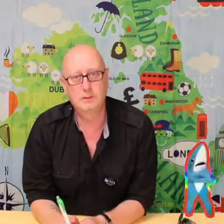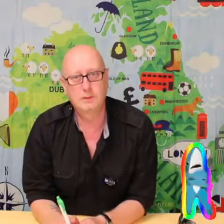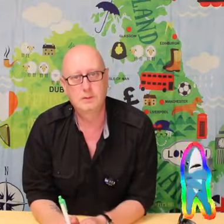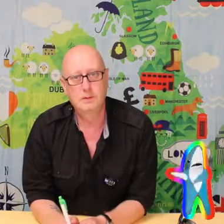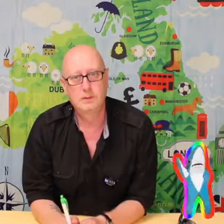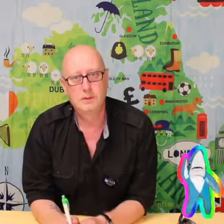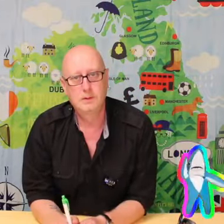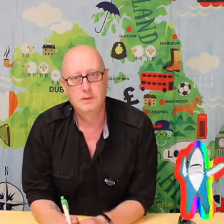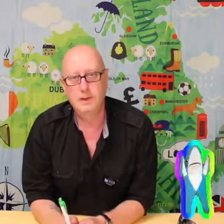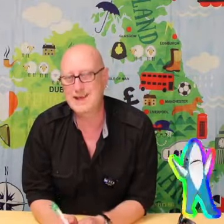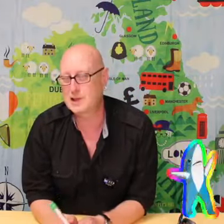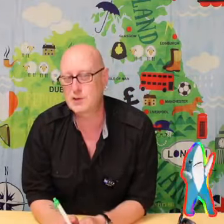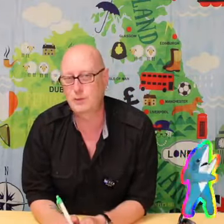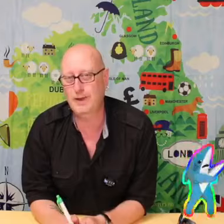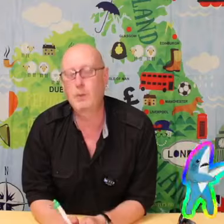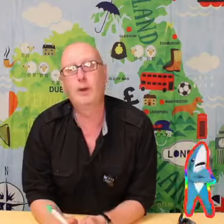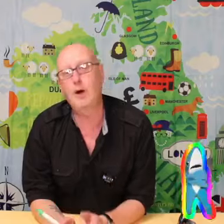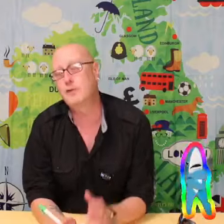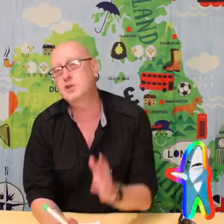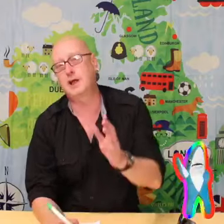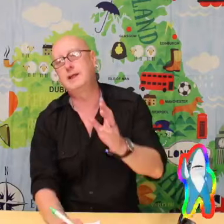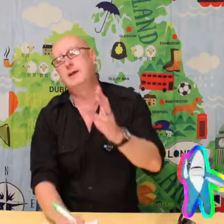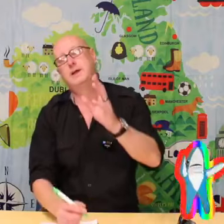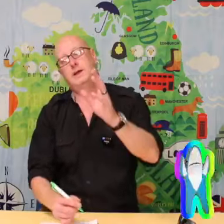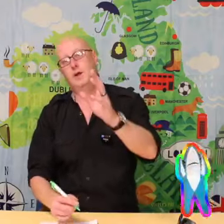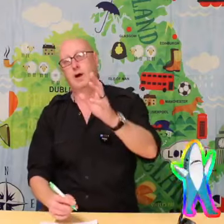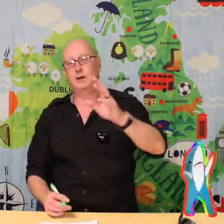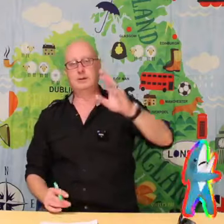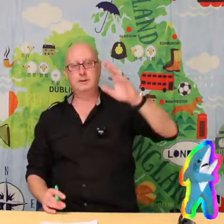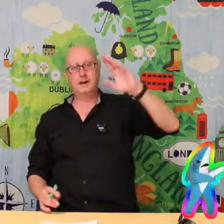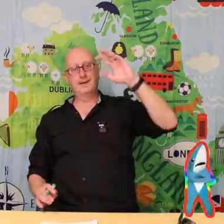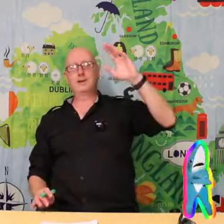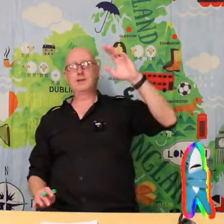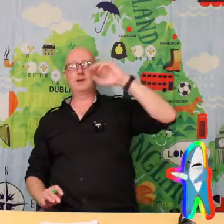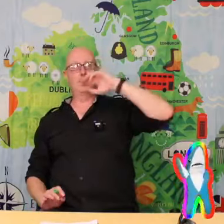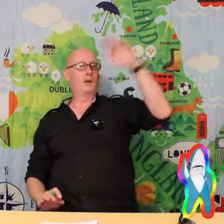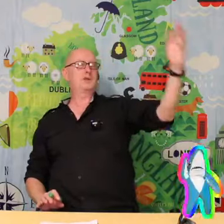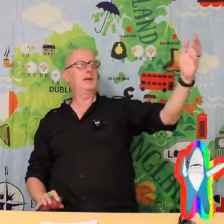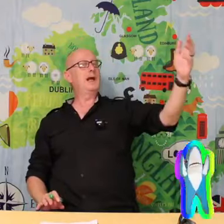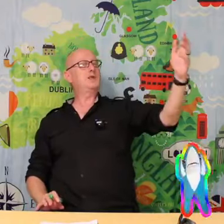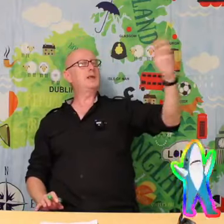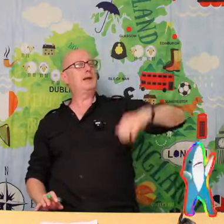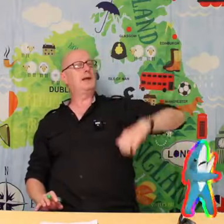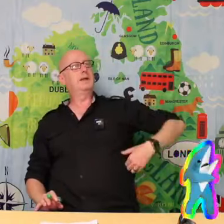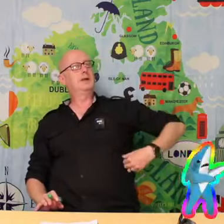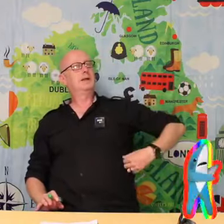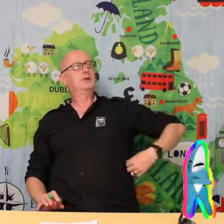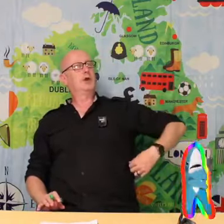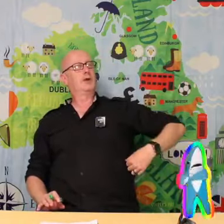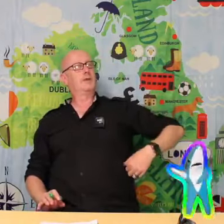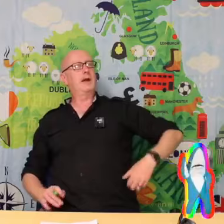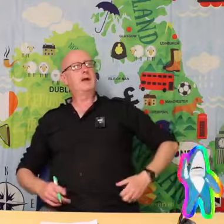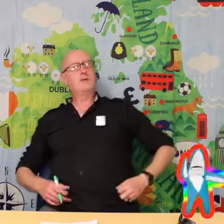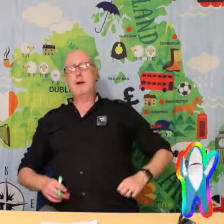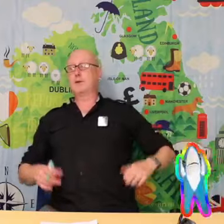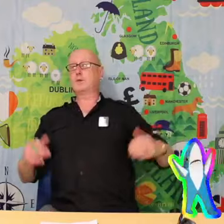or Anthony. Yes, well, obviously, you know, Anthony's always engaged, isn't he? He is. Could do you know what I mean? Maybe the question